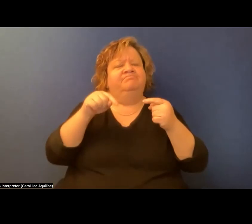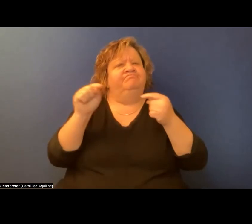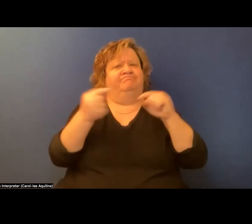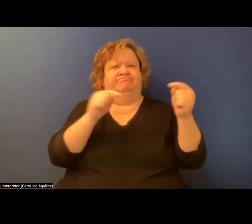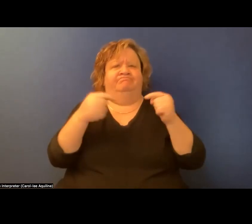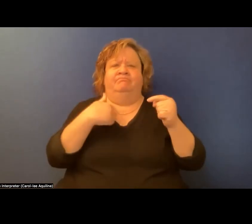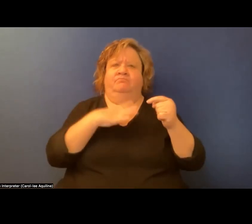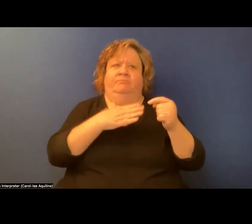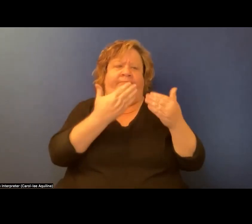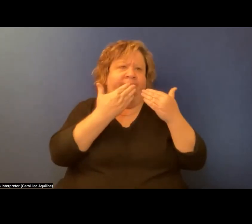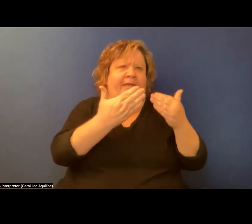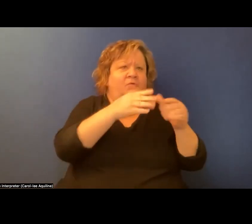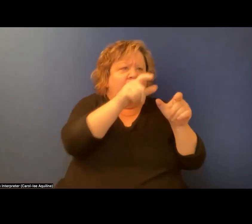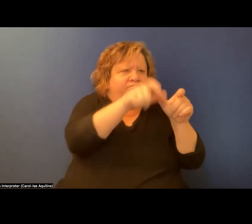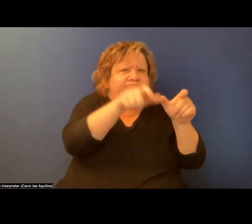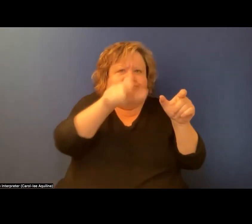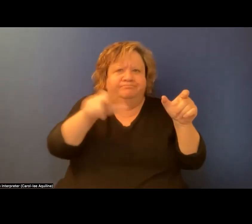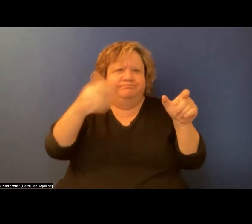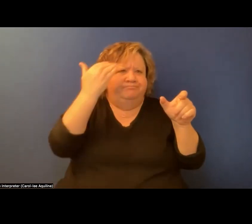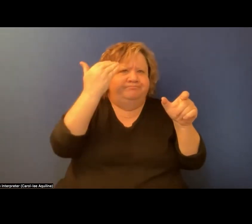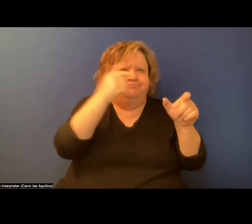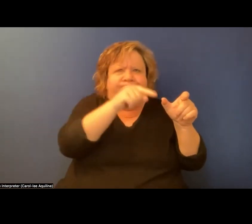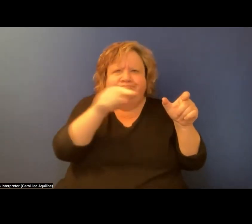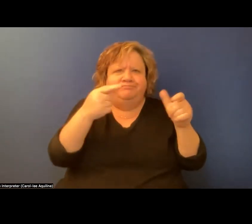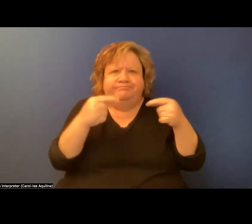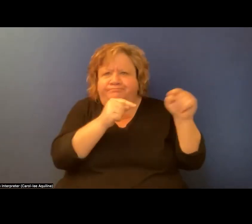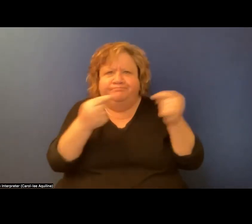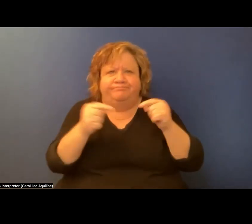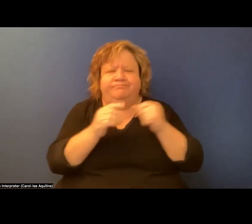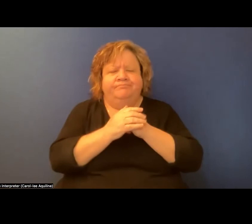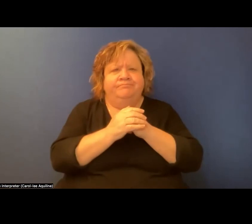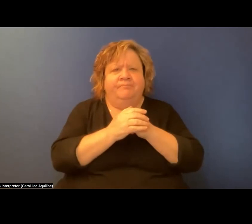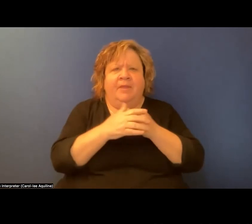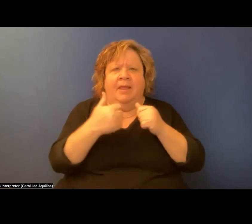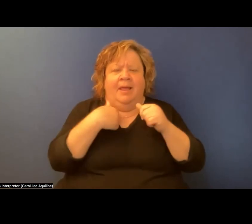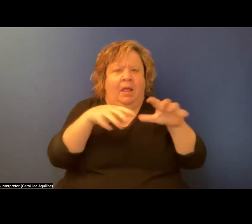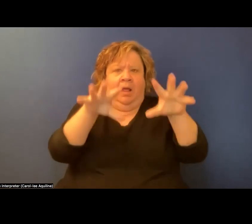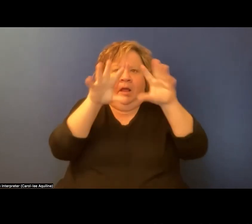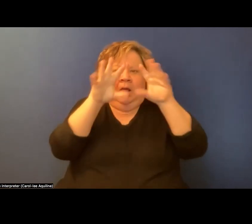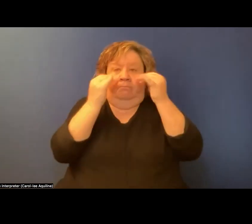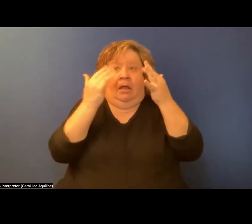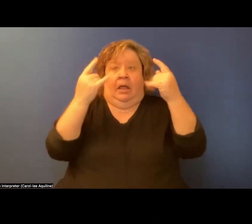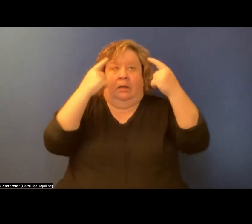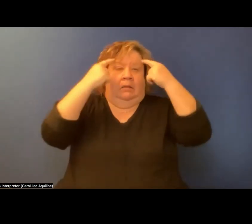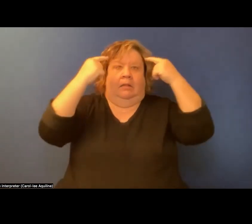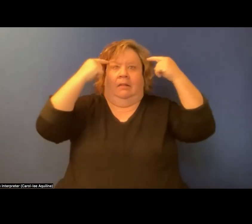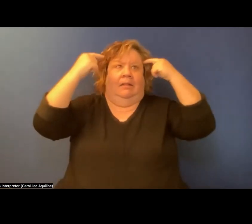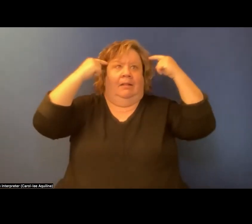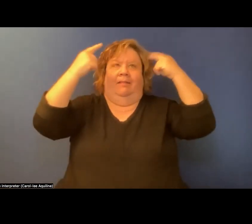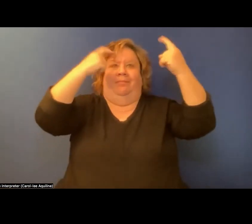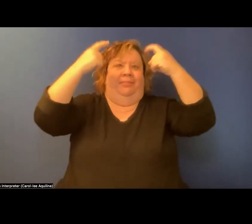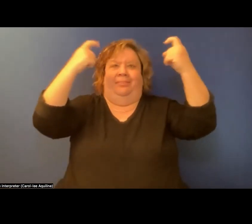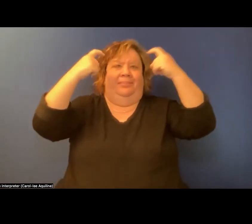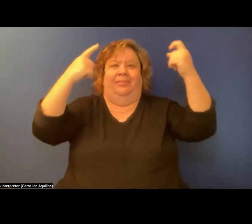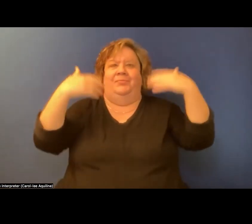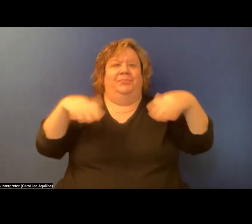I really gave me a lot of ideas. Pratima, you said multiple marginalized identities. Wanted you